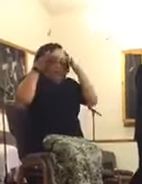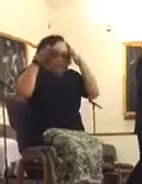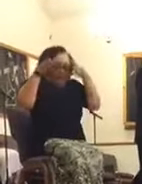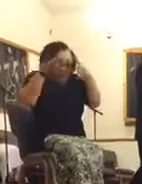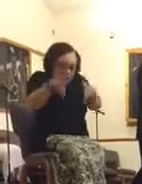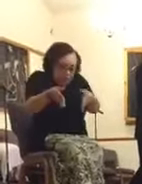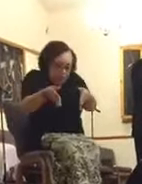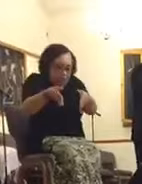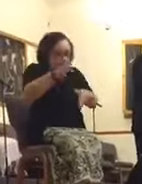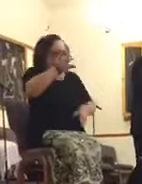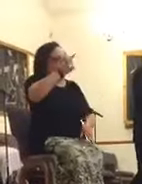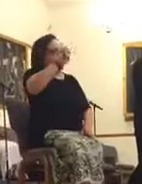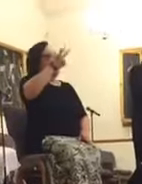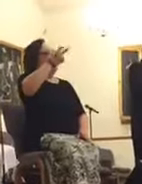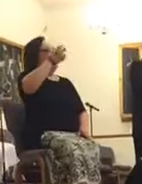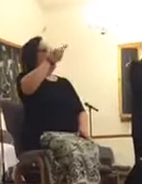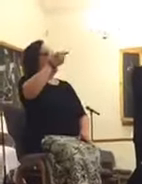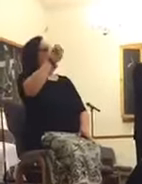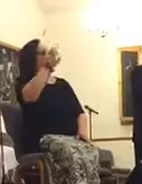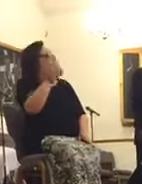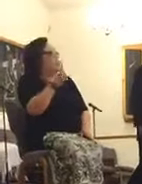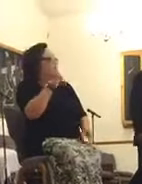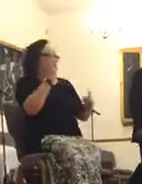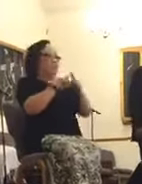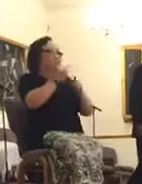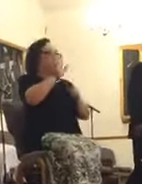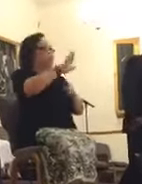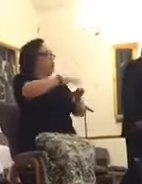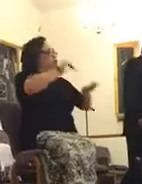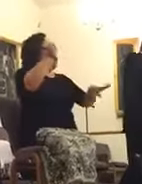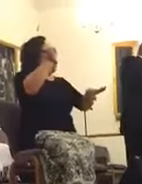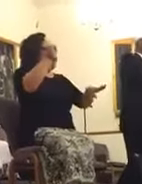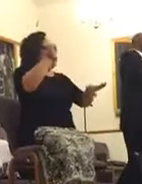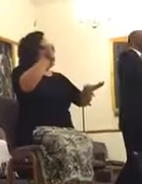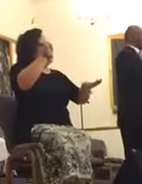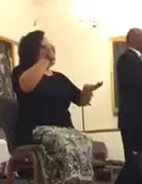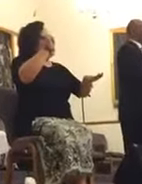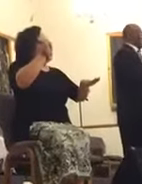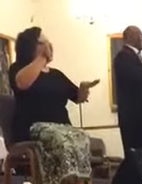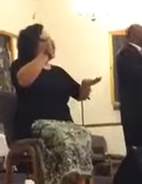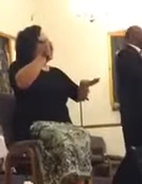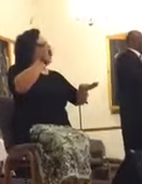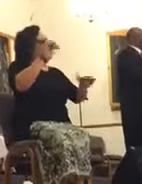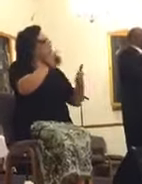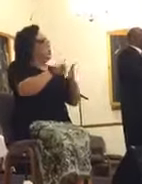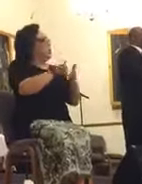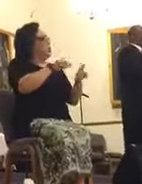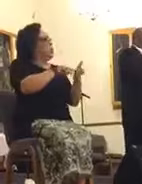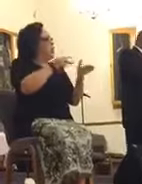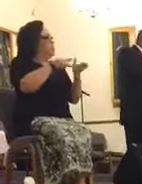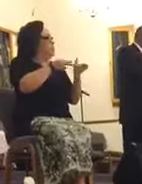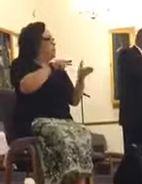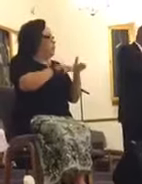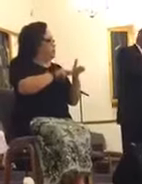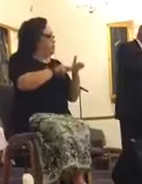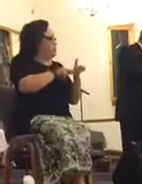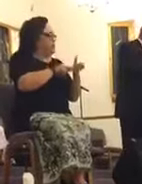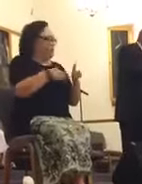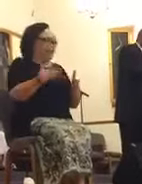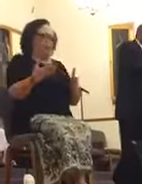be devoted to your call. In other words, get a whole lot of neon lights